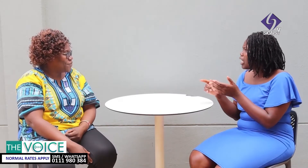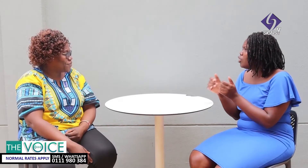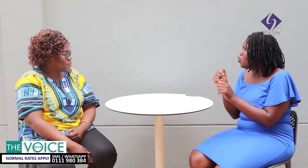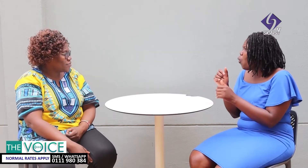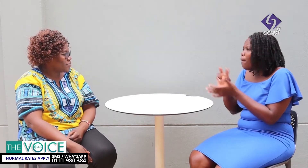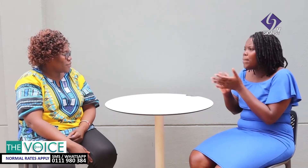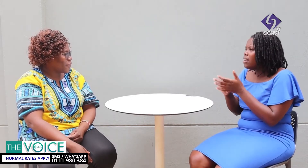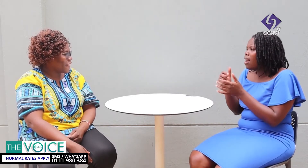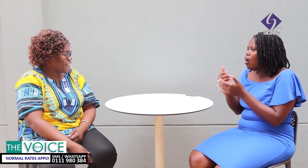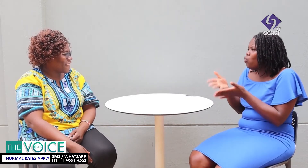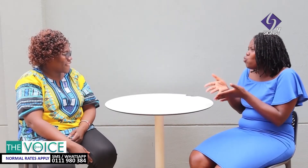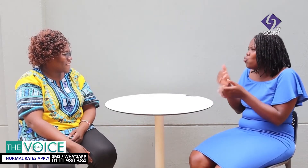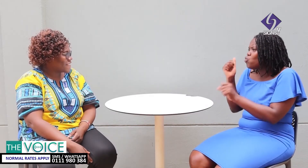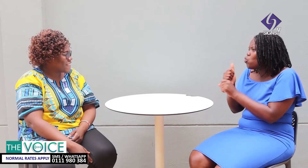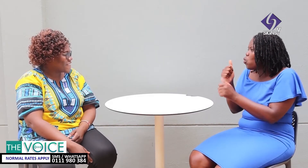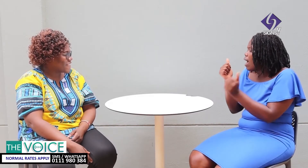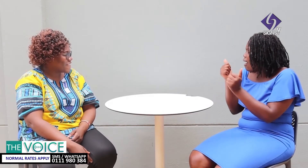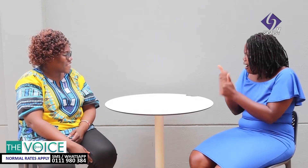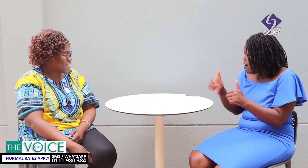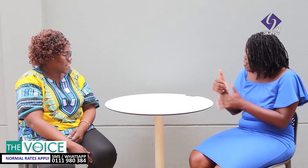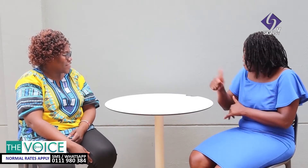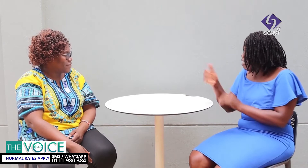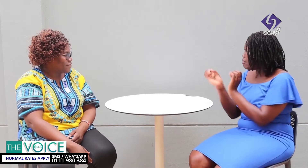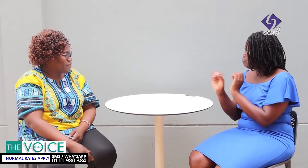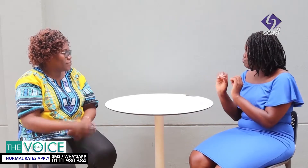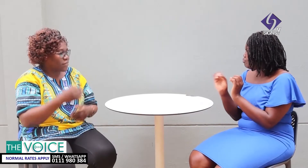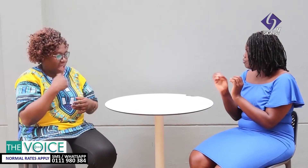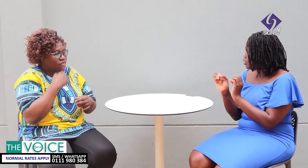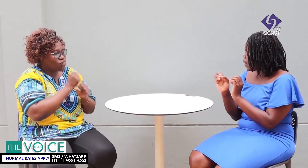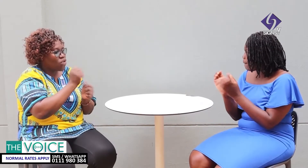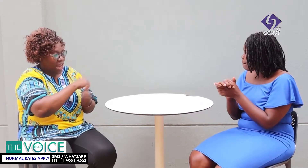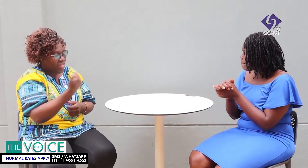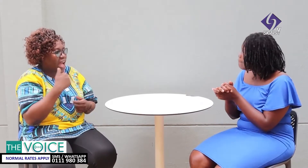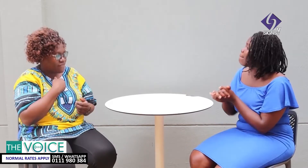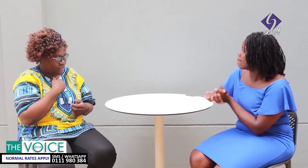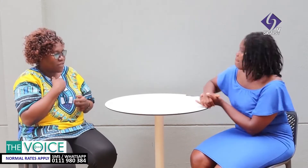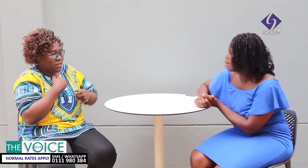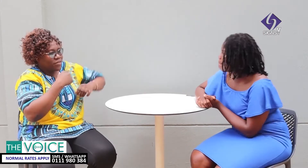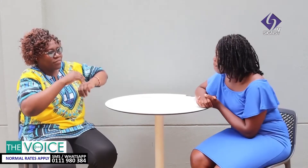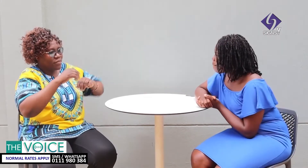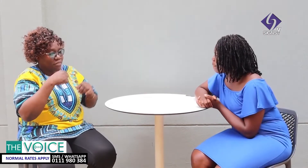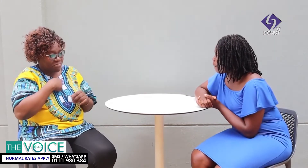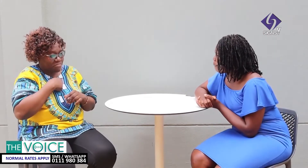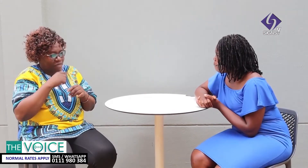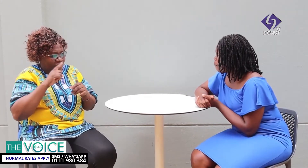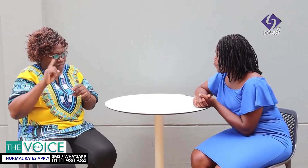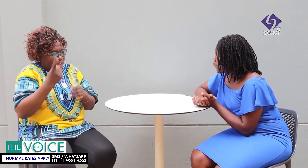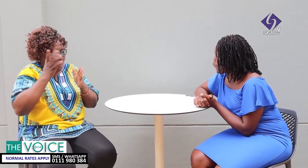now. It's 12 years. So you don't have another job? Yeah, I have